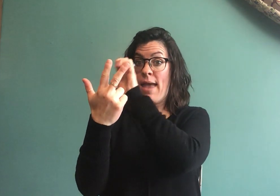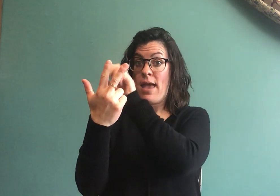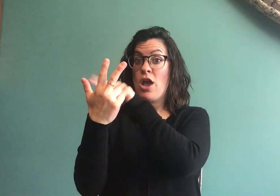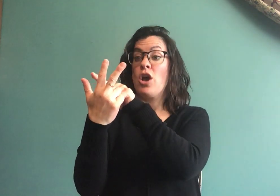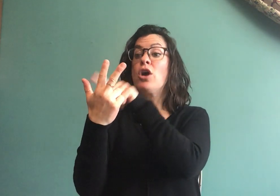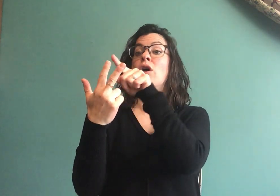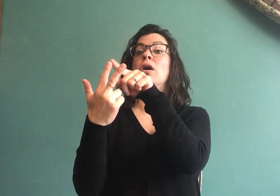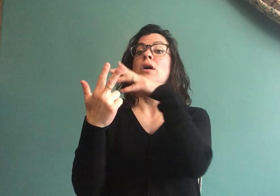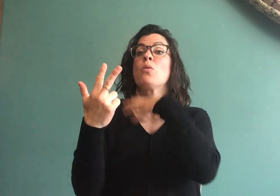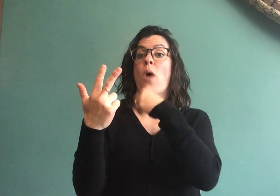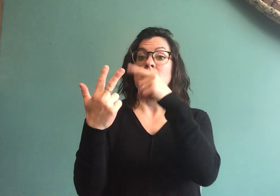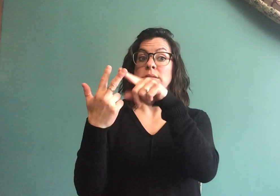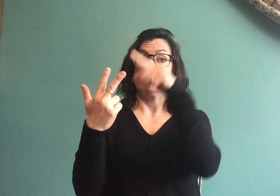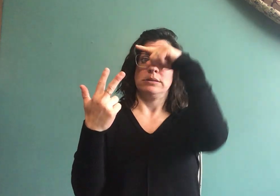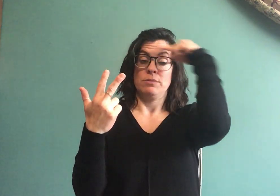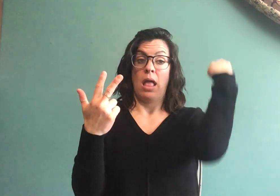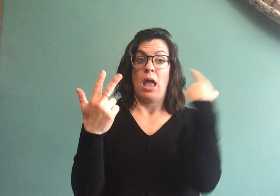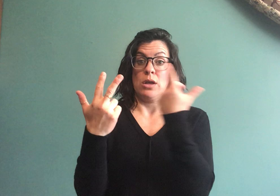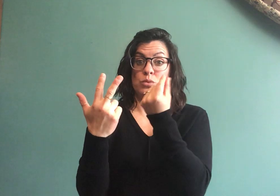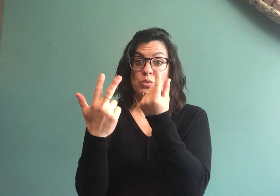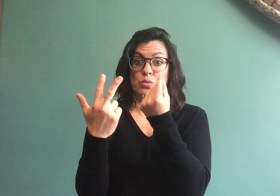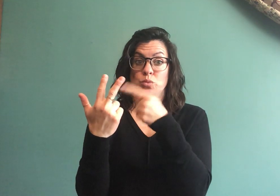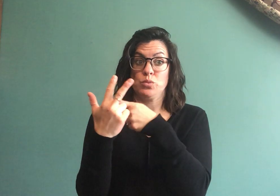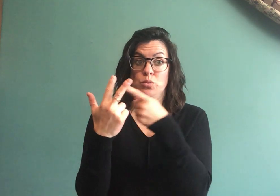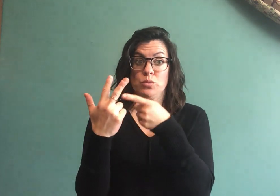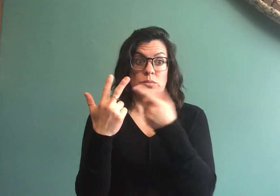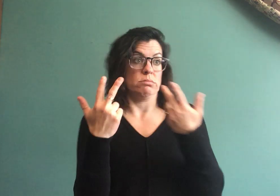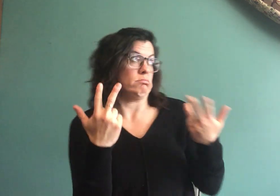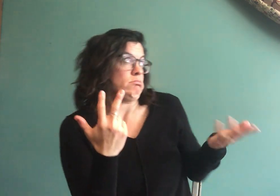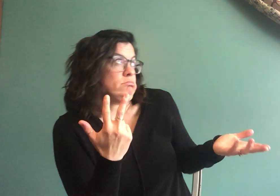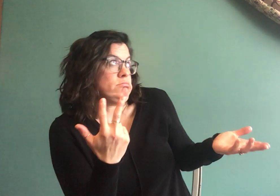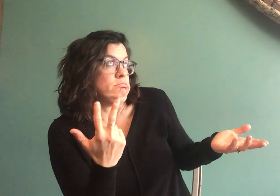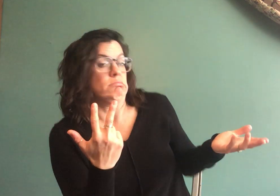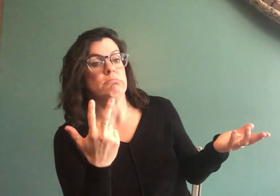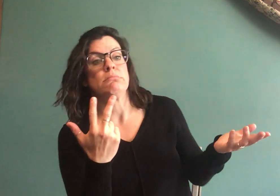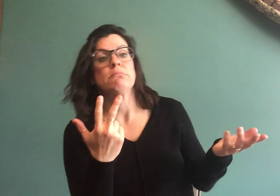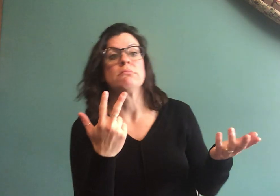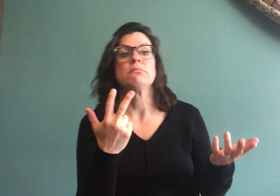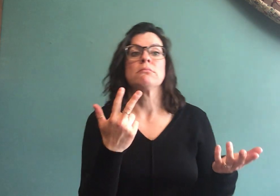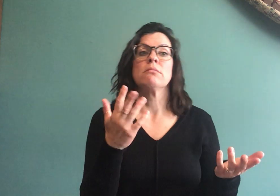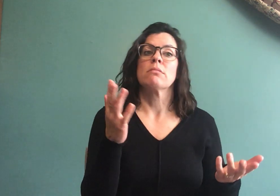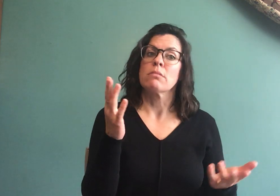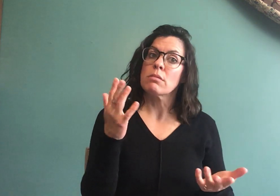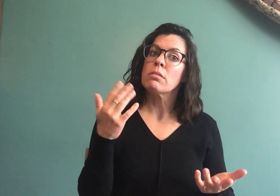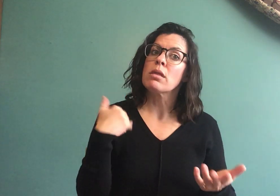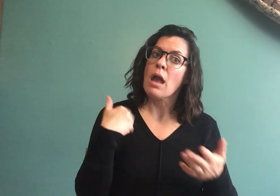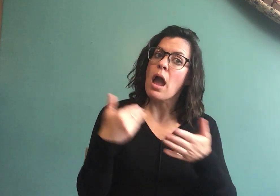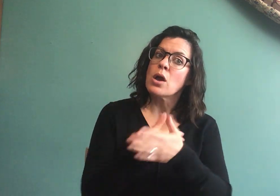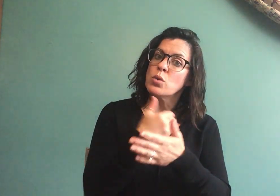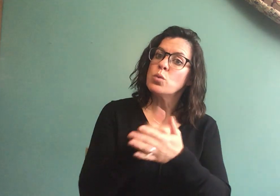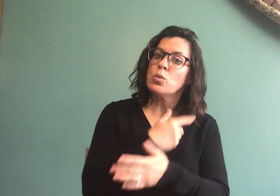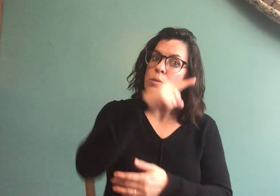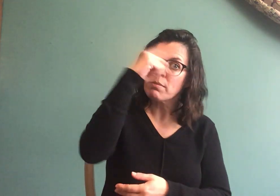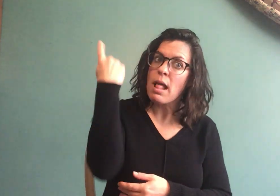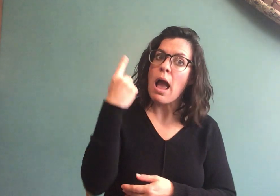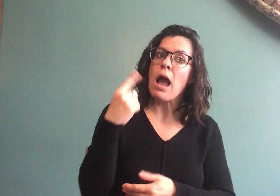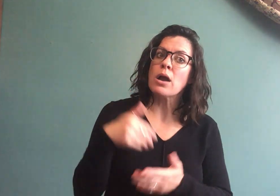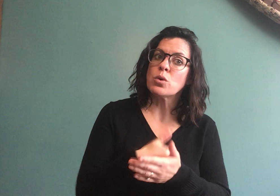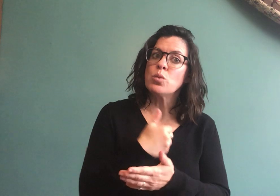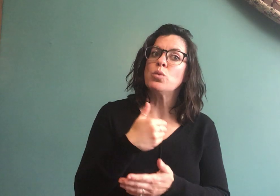No. I'm going to connect the blue and the black and the white, the new black and the white, to the spare, and I'm going to pull the spare out. And